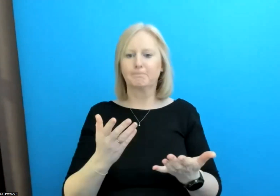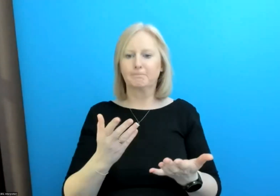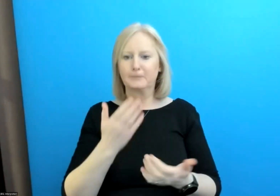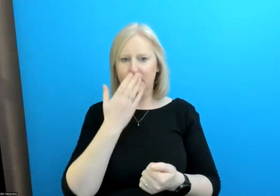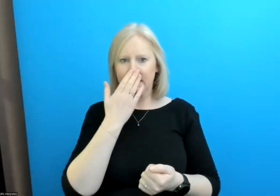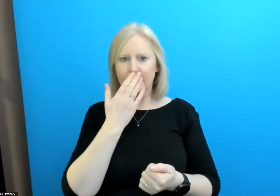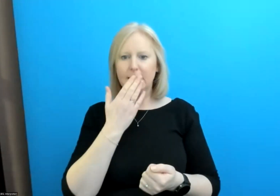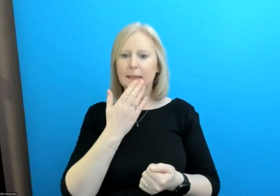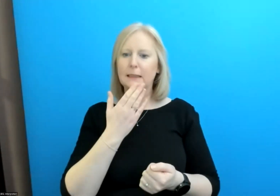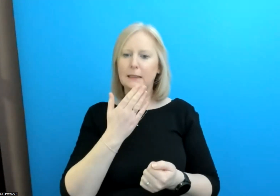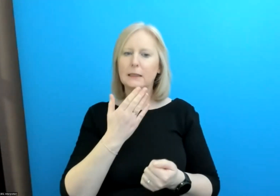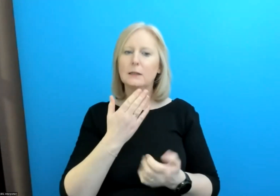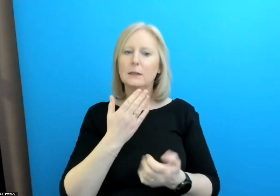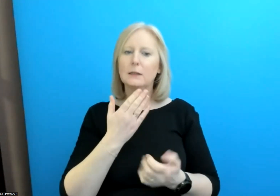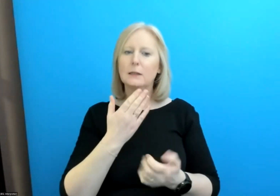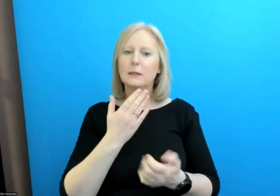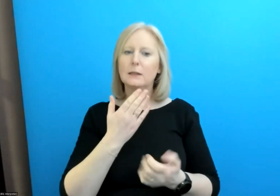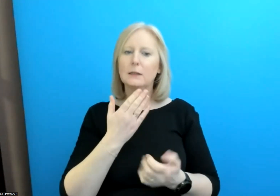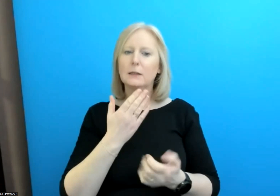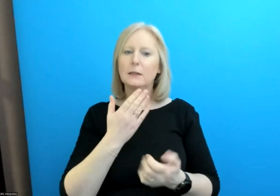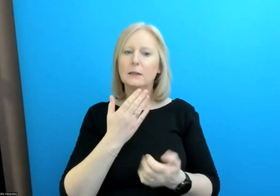I think the point I was making, in that we